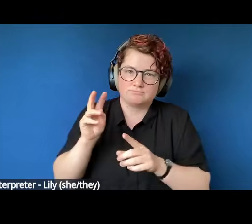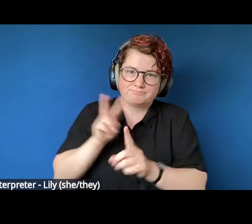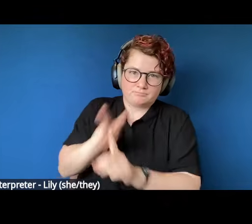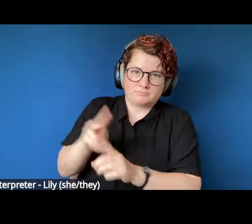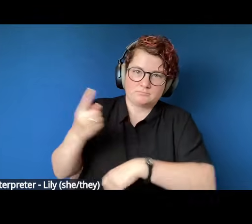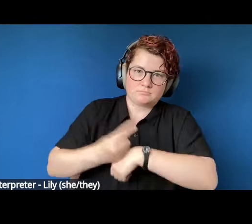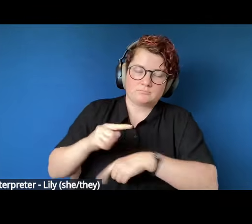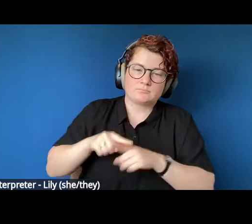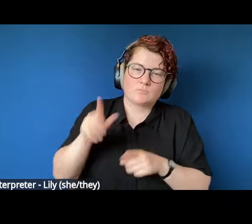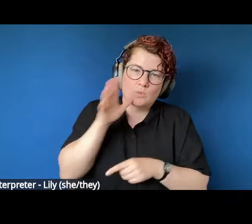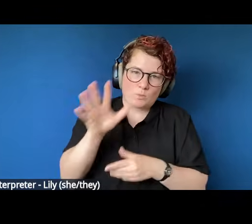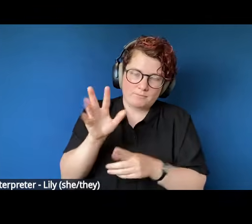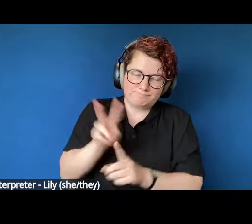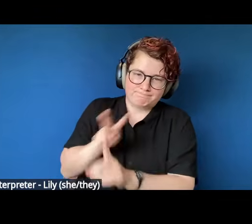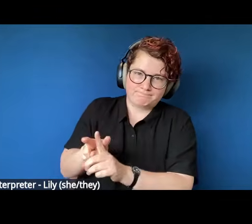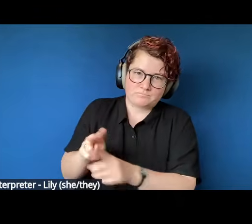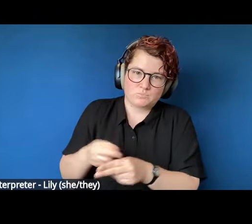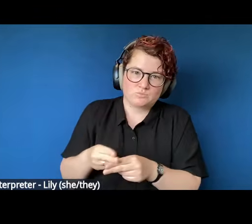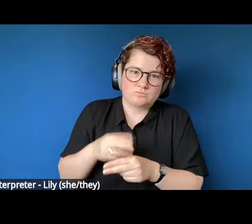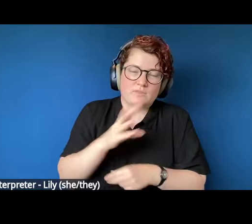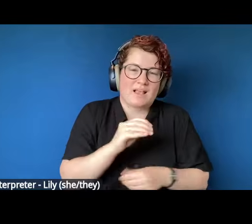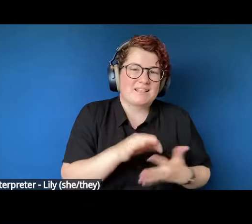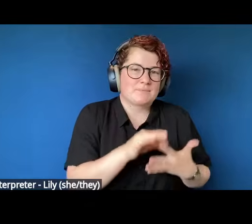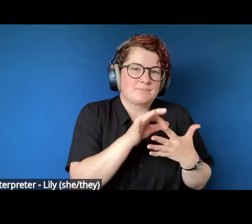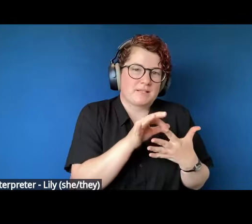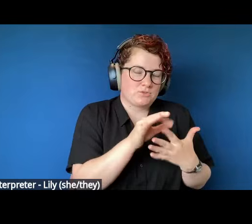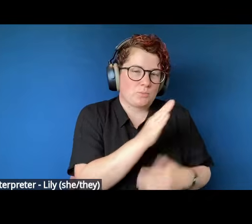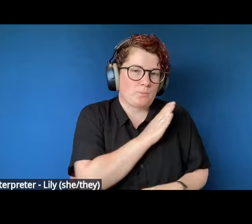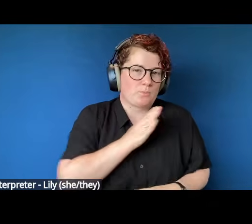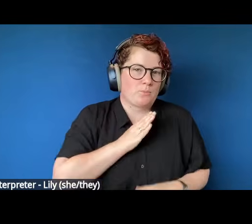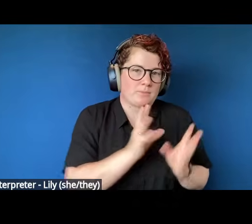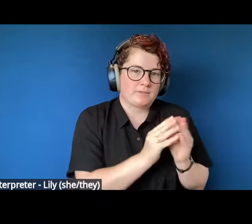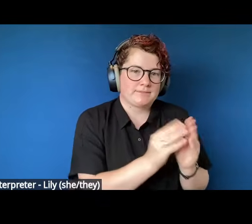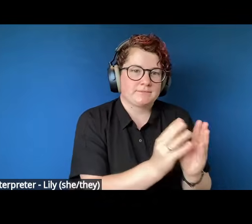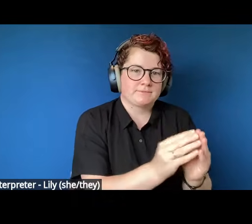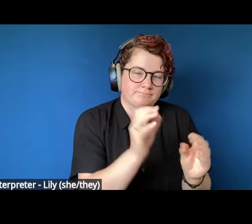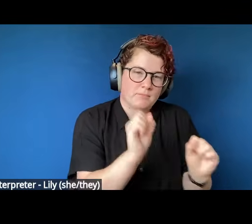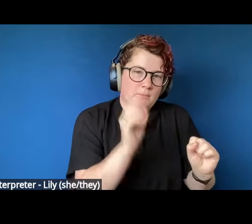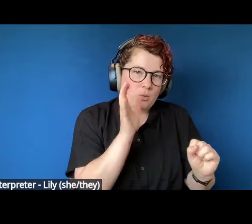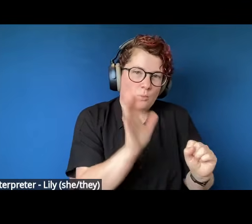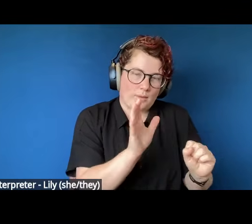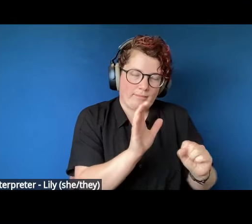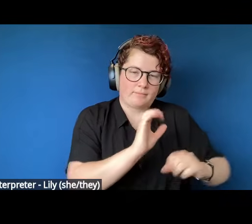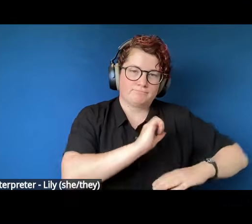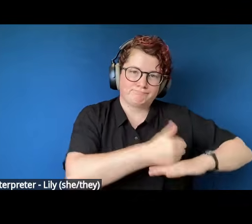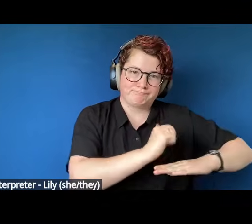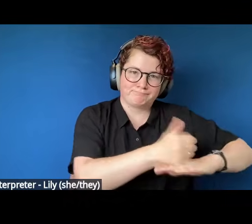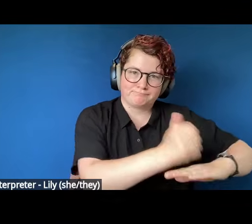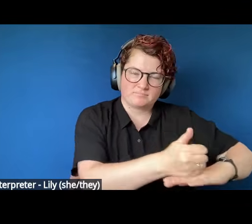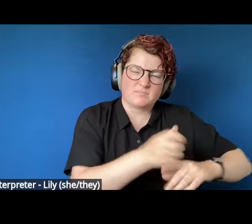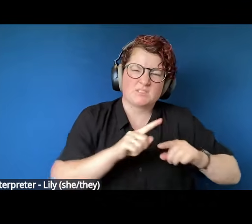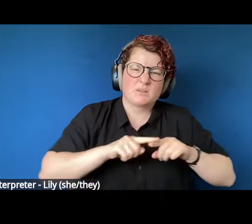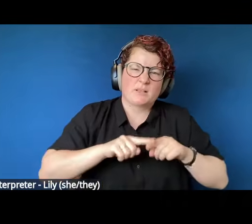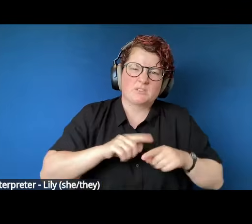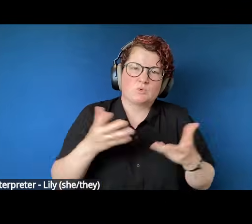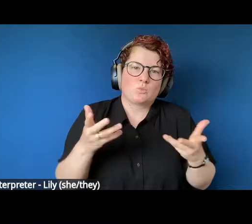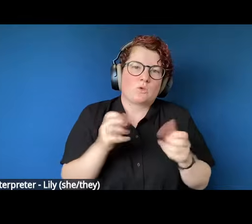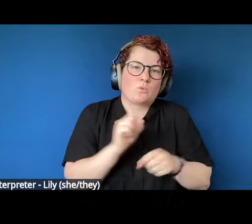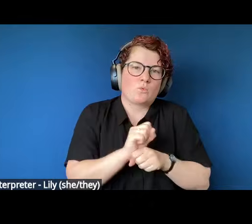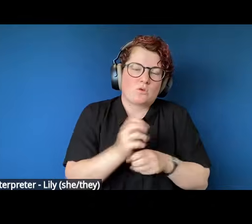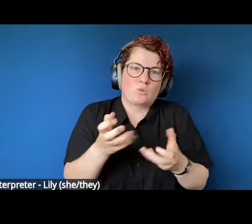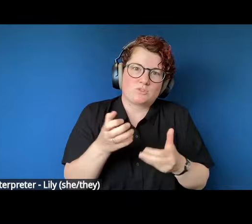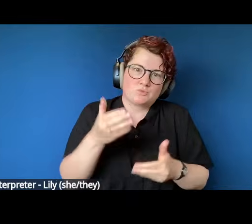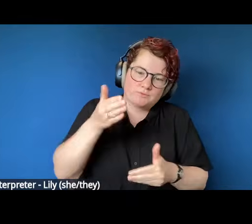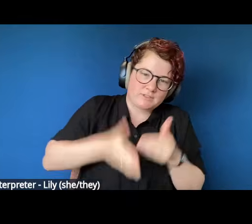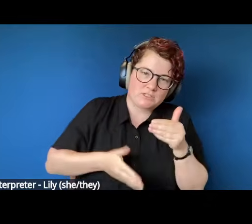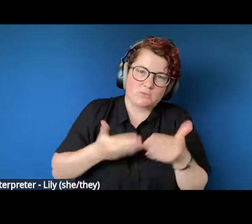some special board meetings, which we may schedule depending on the nature of the work that we want to accomplish before the end of the term.